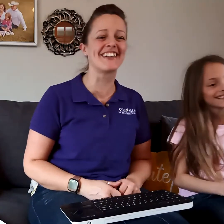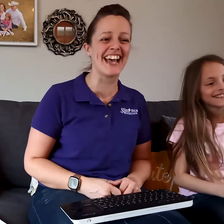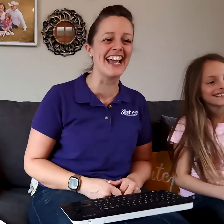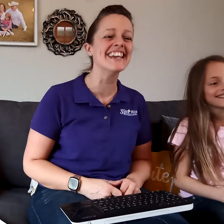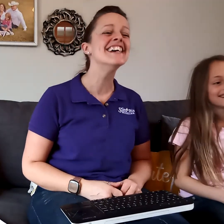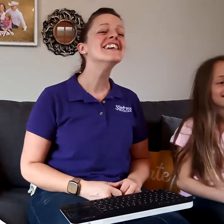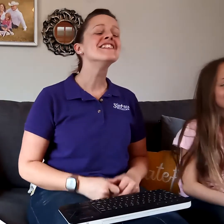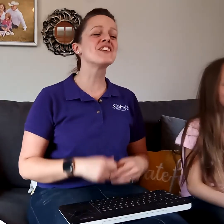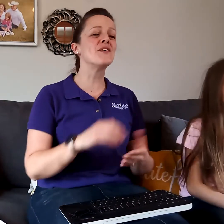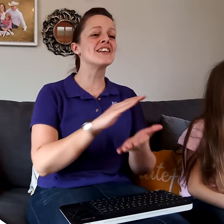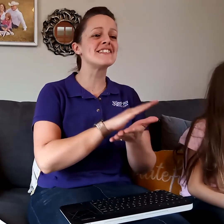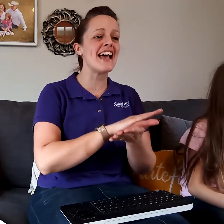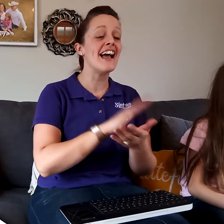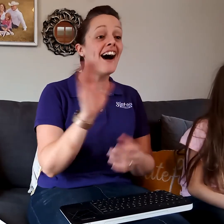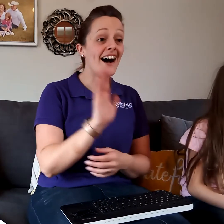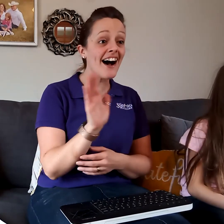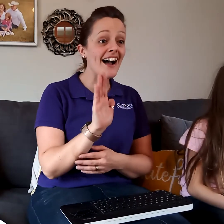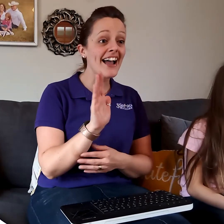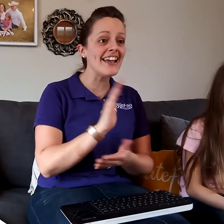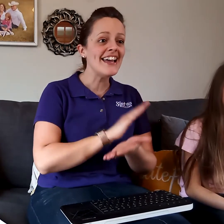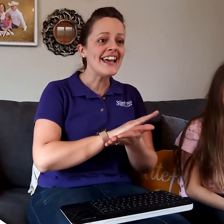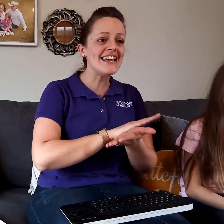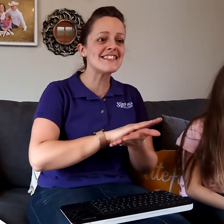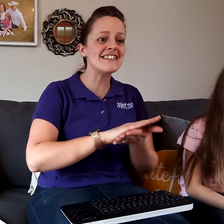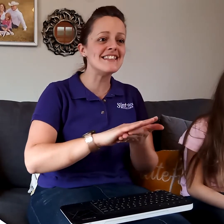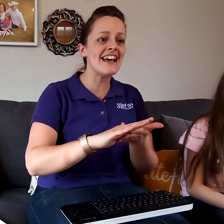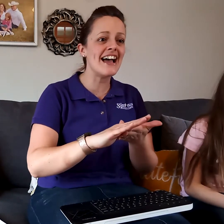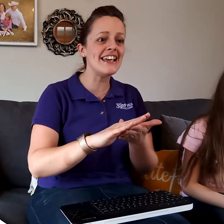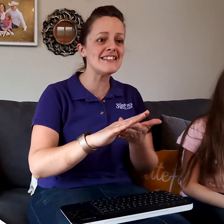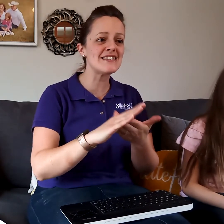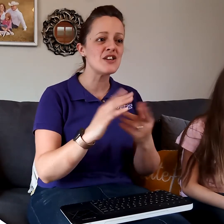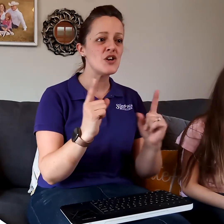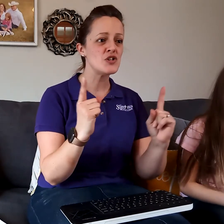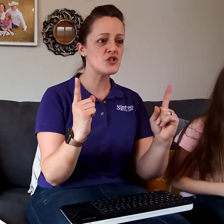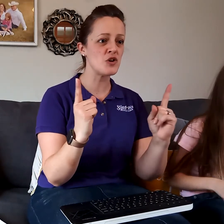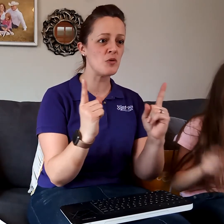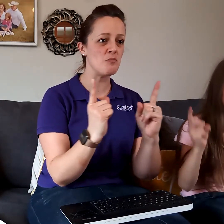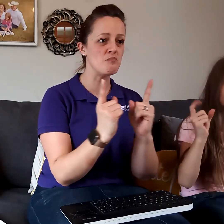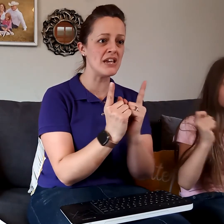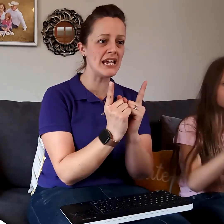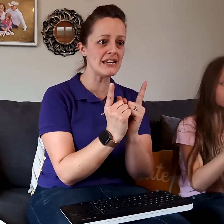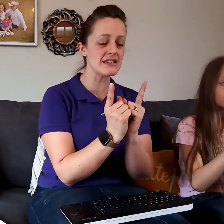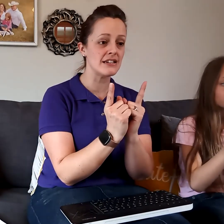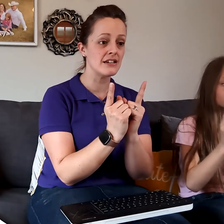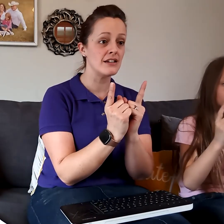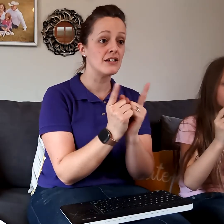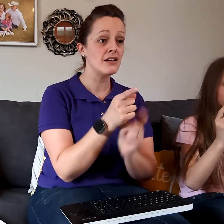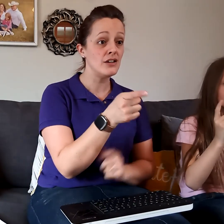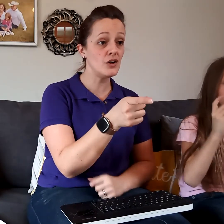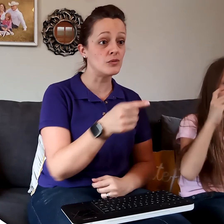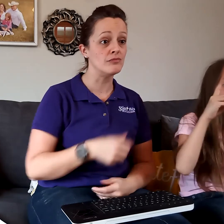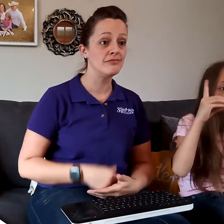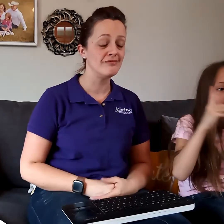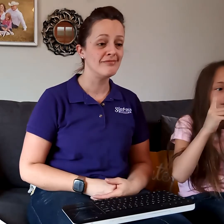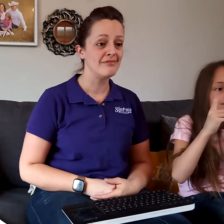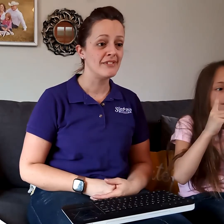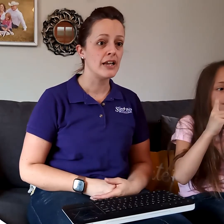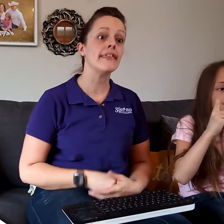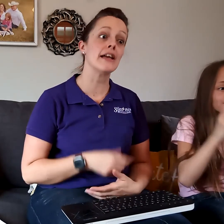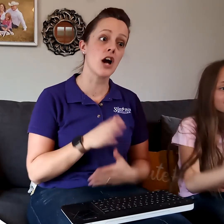Okay? So you want to say, hi, it's nice to meet you. That's a hard one,